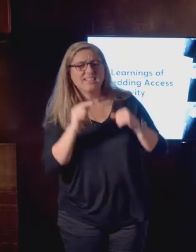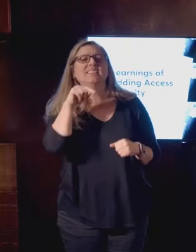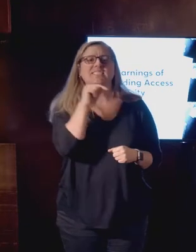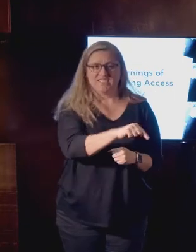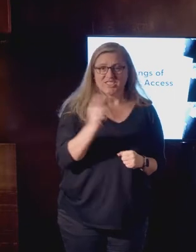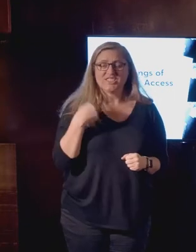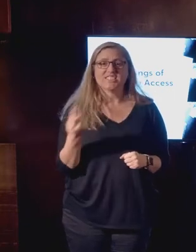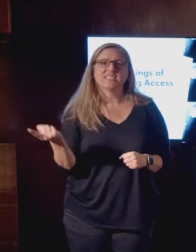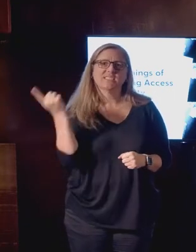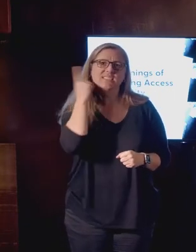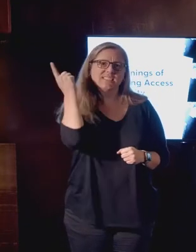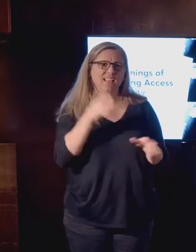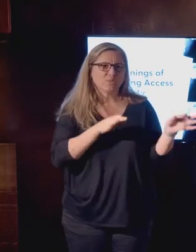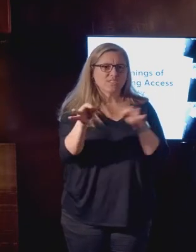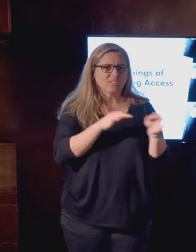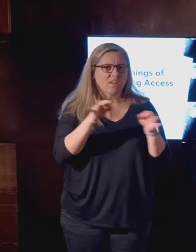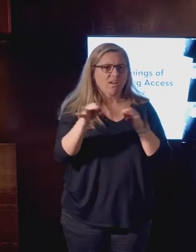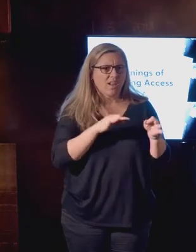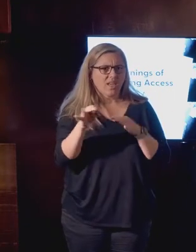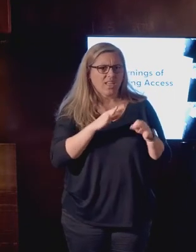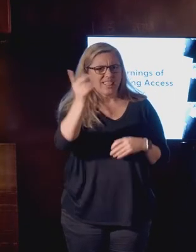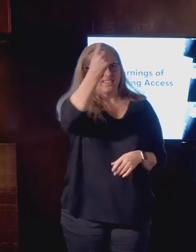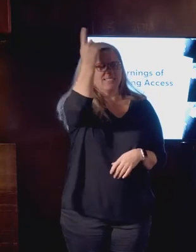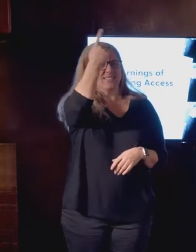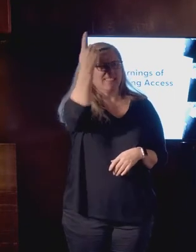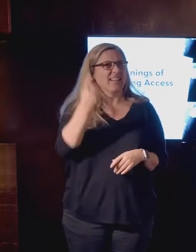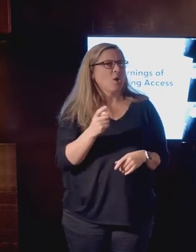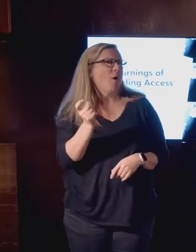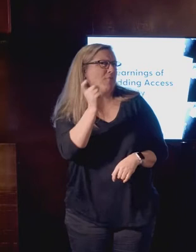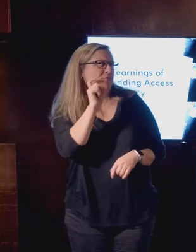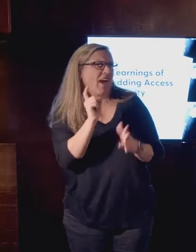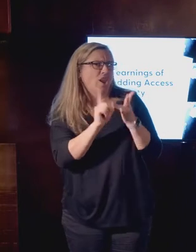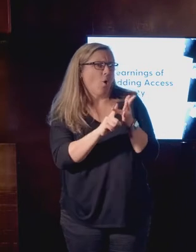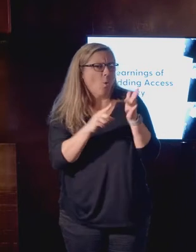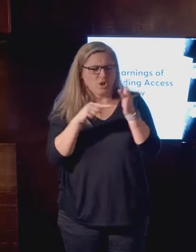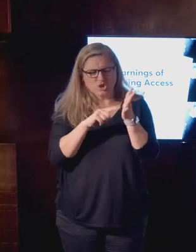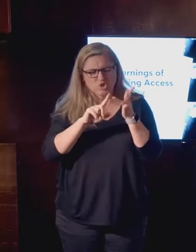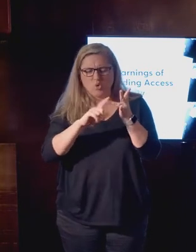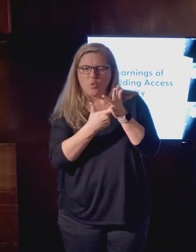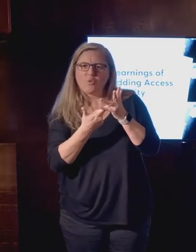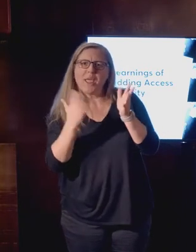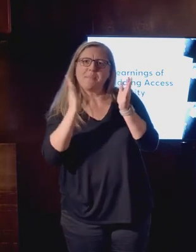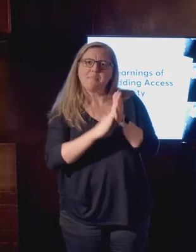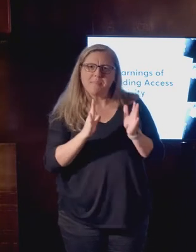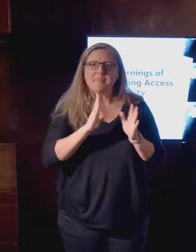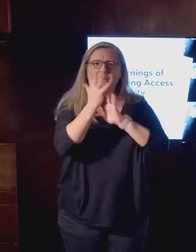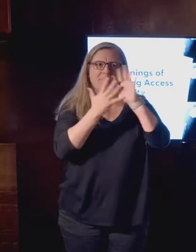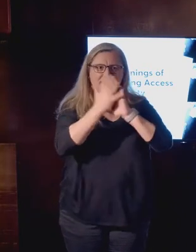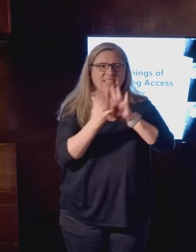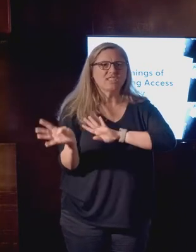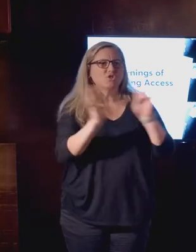for Funatoriums. These are very made up words here. Mm-hmm. Funatoriums, Circus Cabaret,